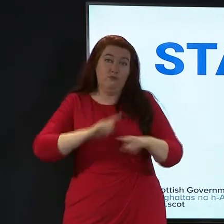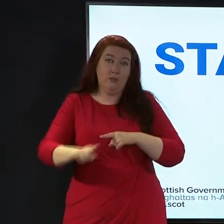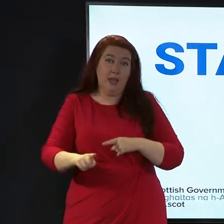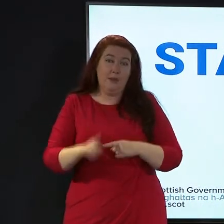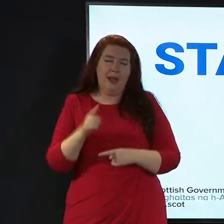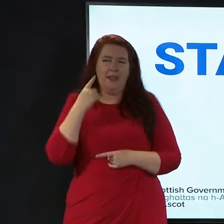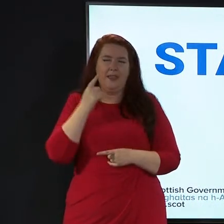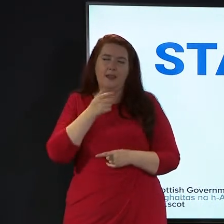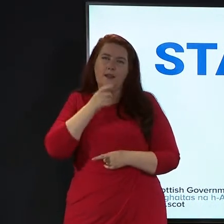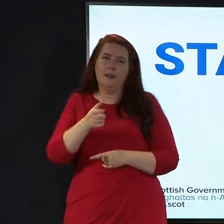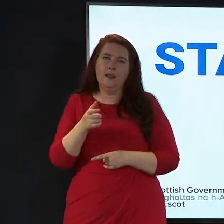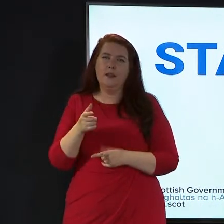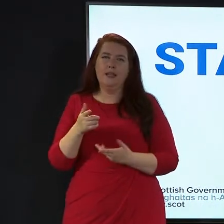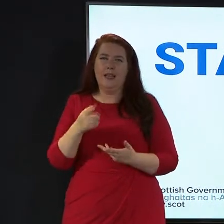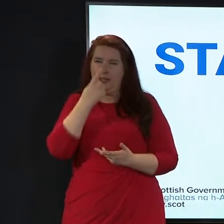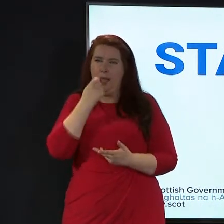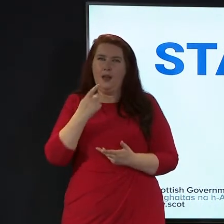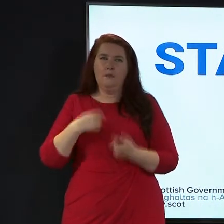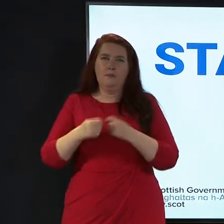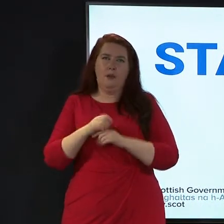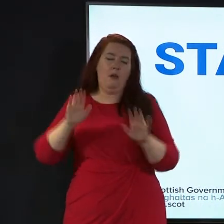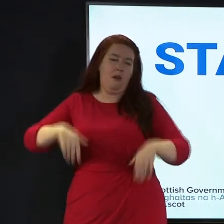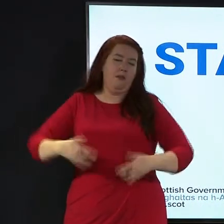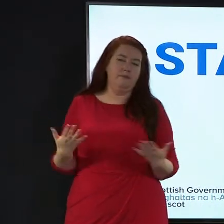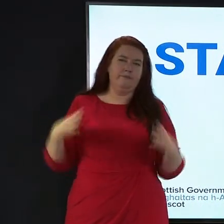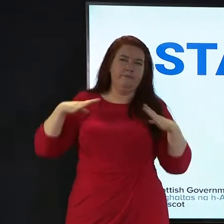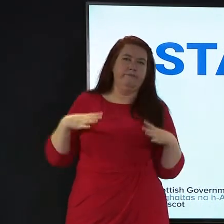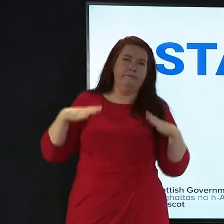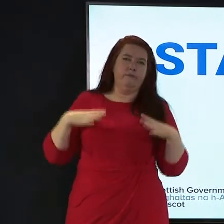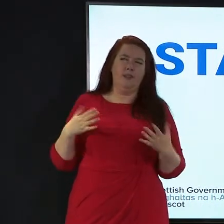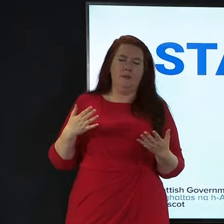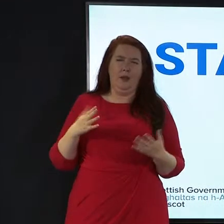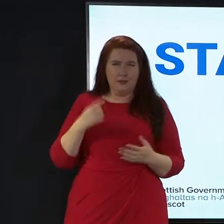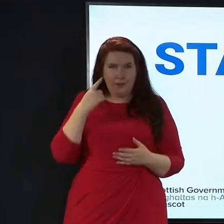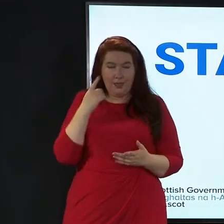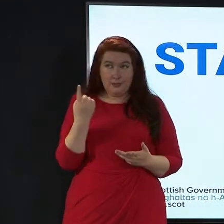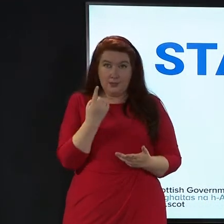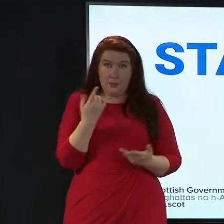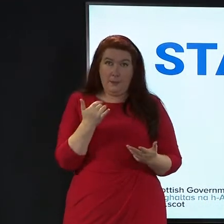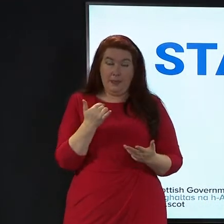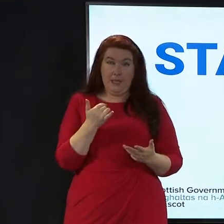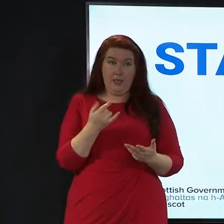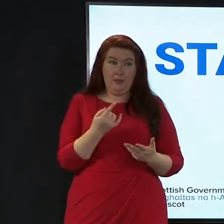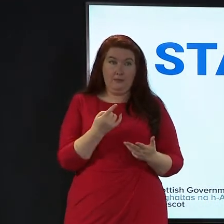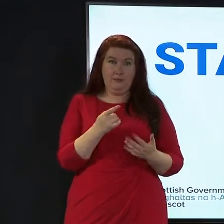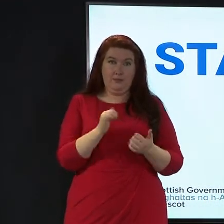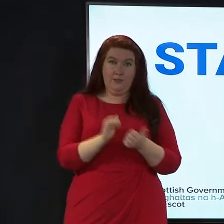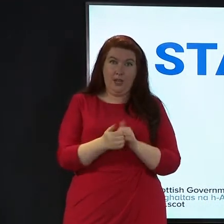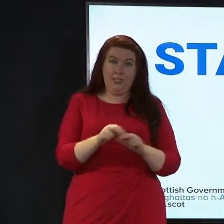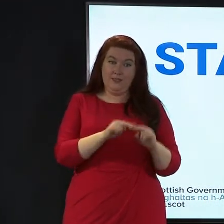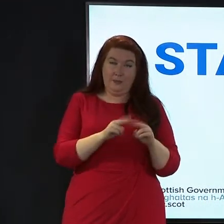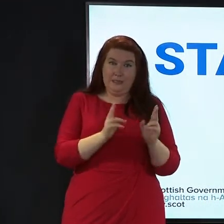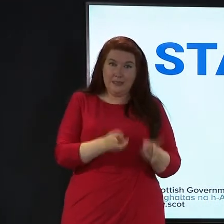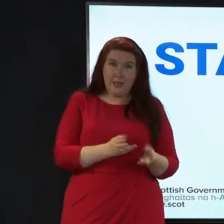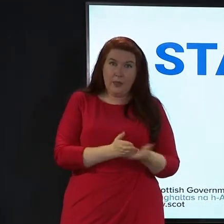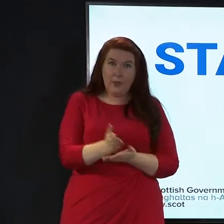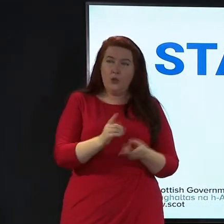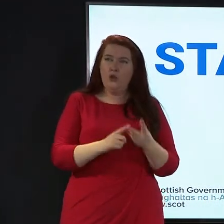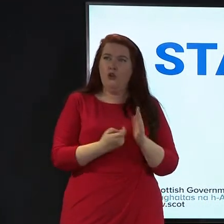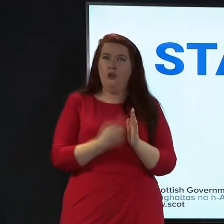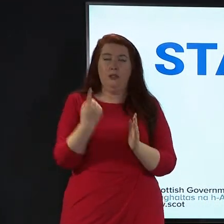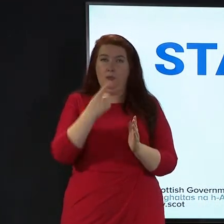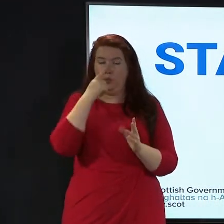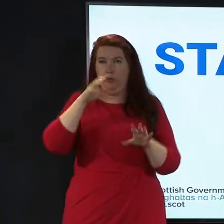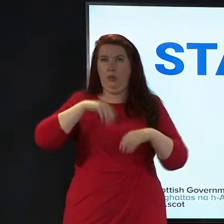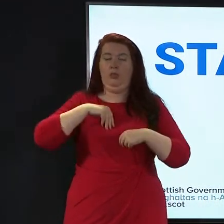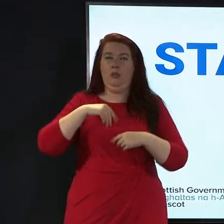that phraseology can sound a bit glib to people who, you know, have lost someone from the virus or who might still get the virus and get long